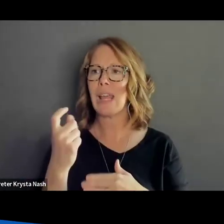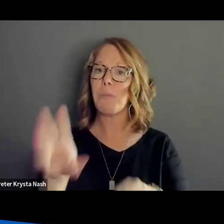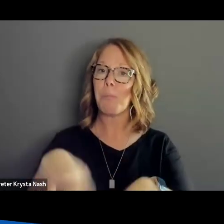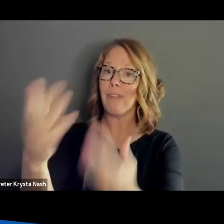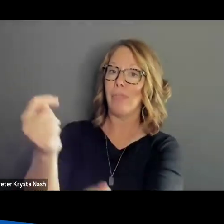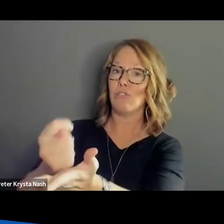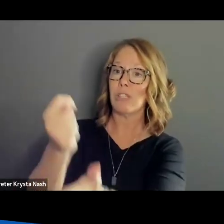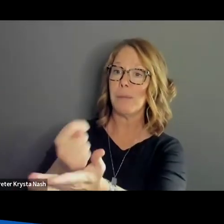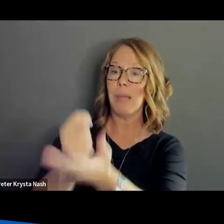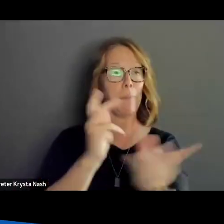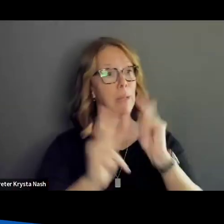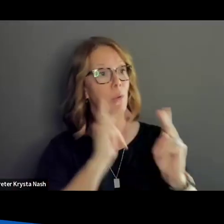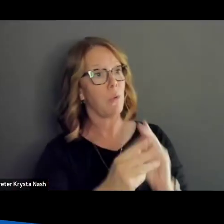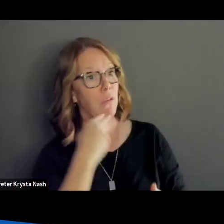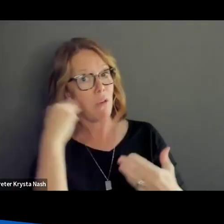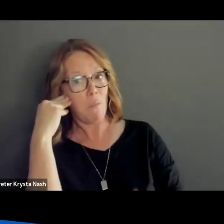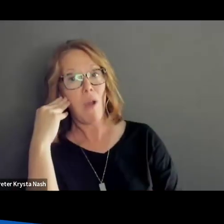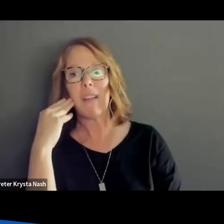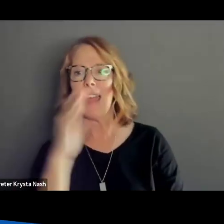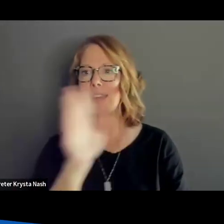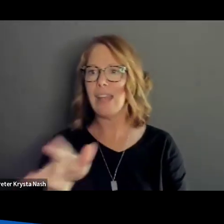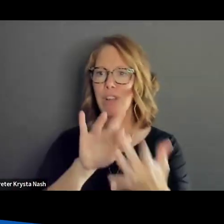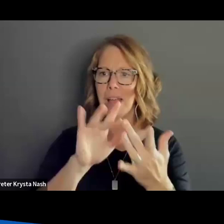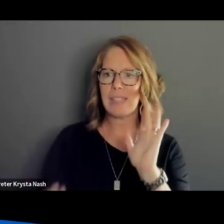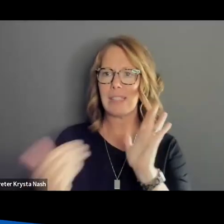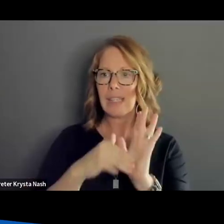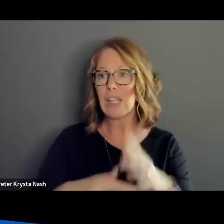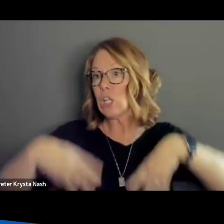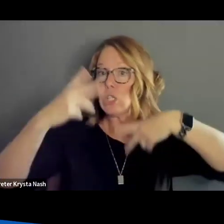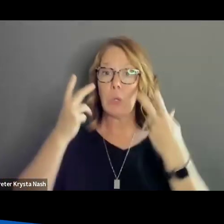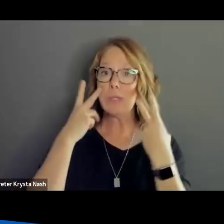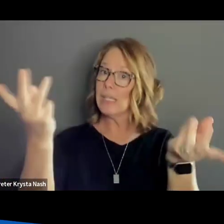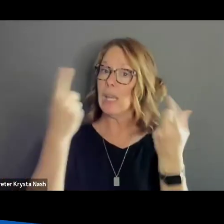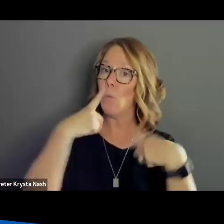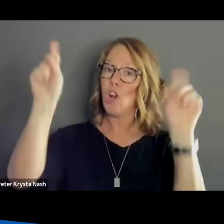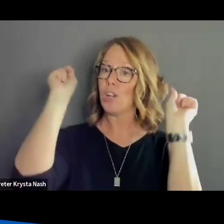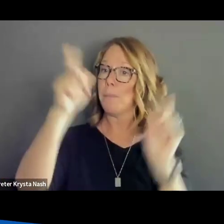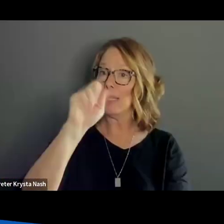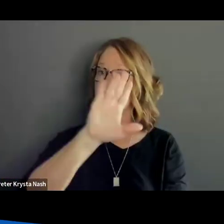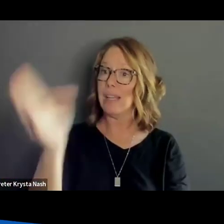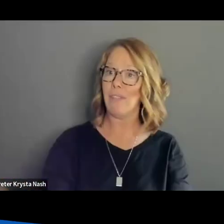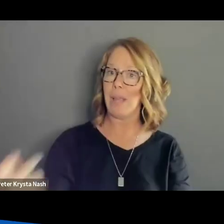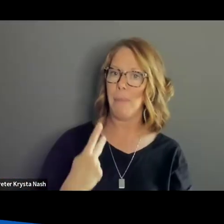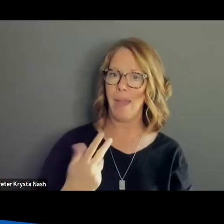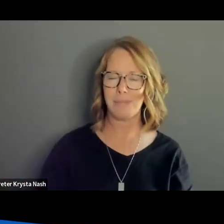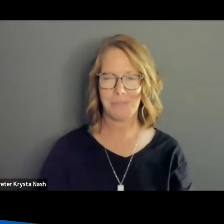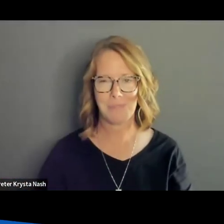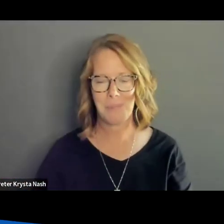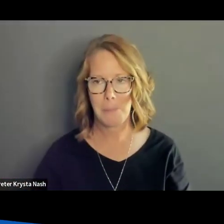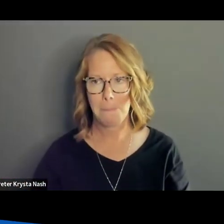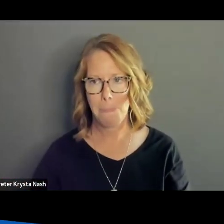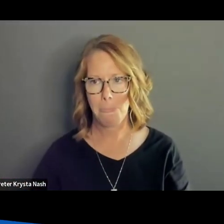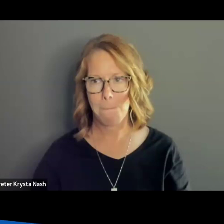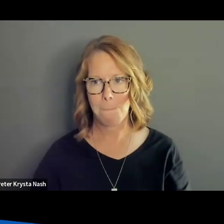would go home, and then they never have any contact with them again. And they'd say, "So see, it must have worked because they never came back." Well, in China,